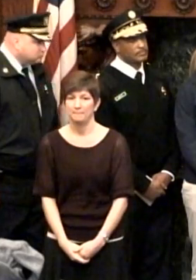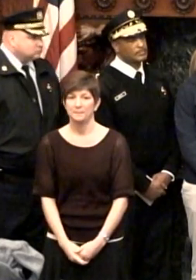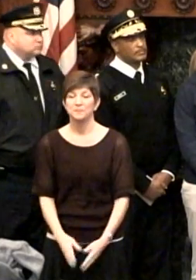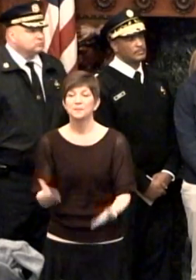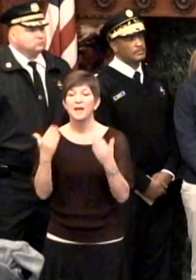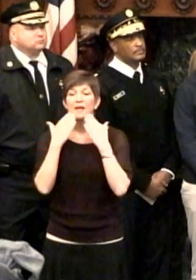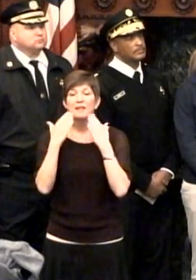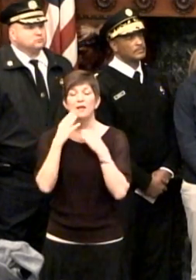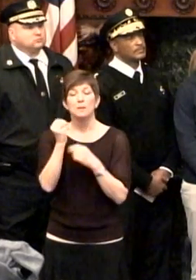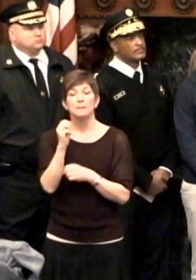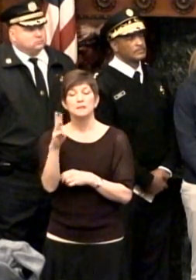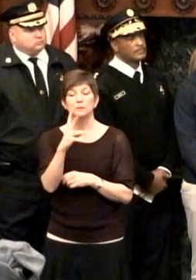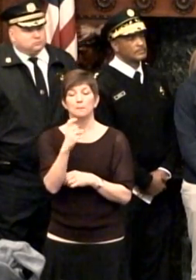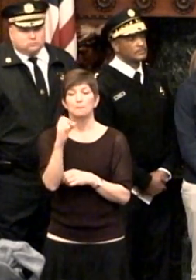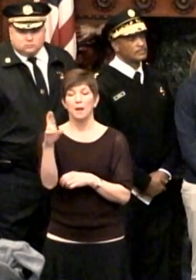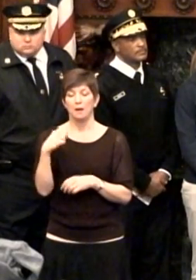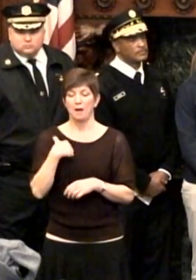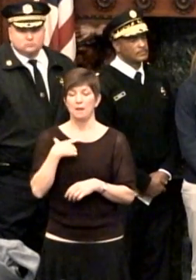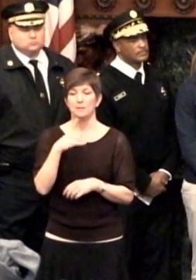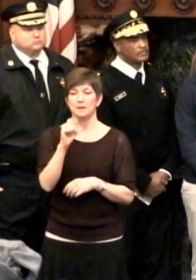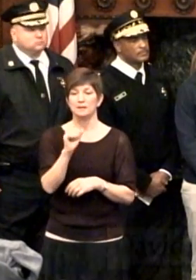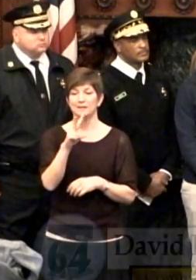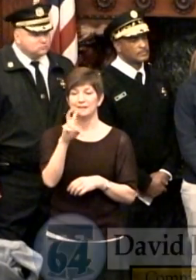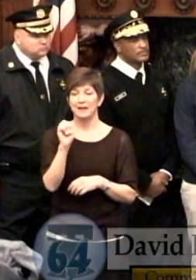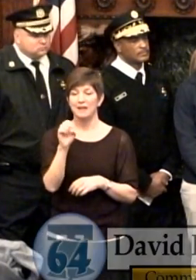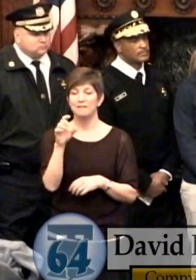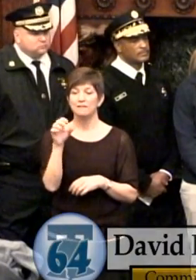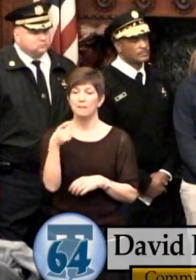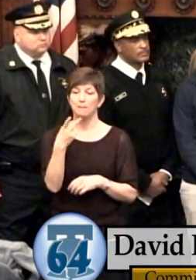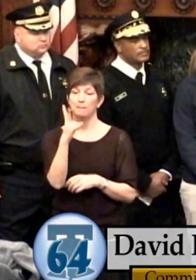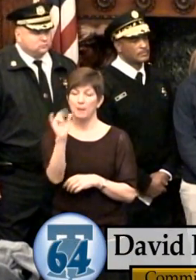Thank you, Mr. Mayor. Dave Perry, Streets Commissioner.